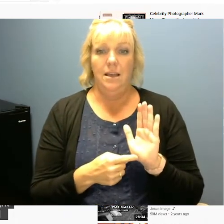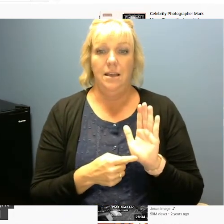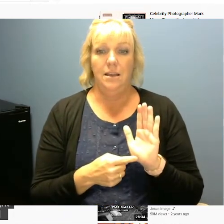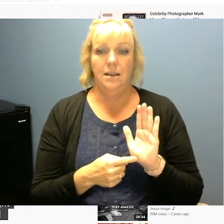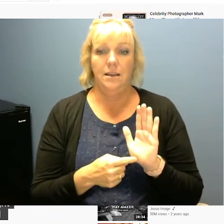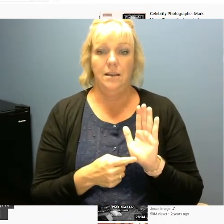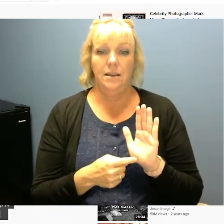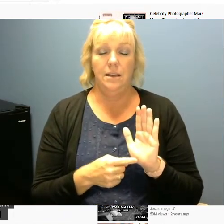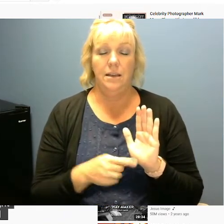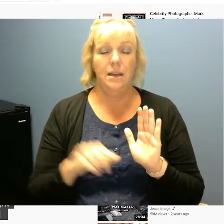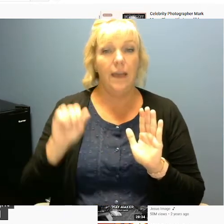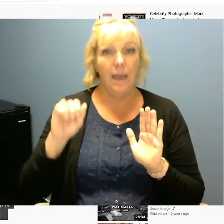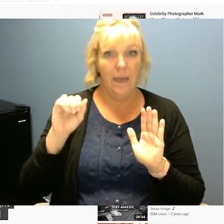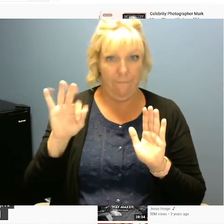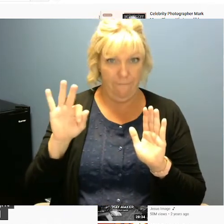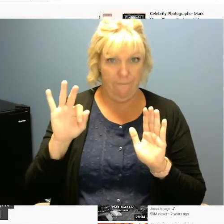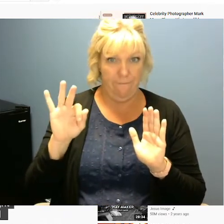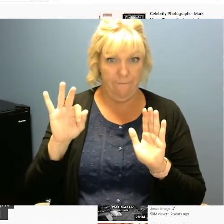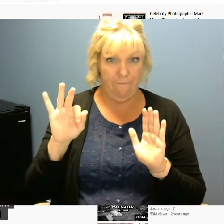is